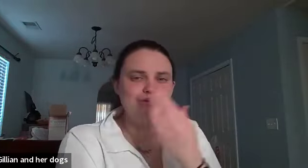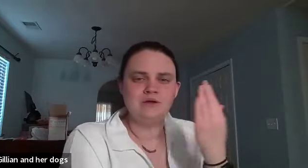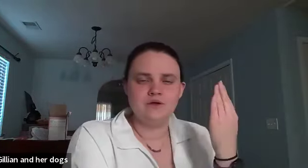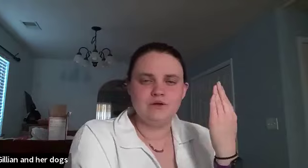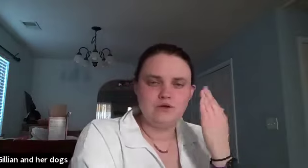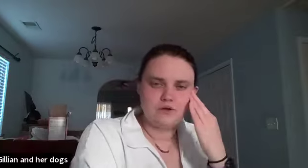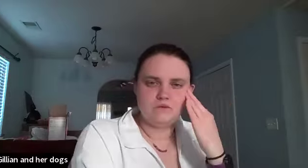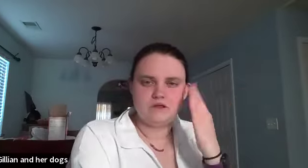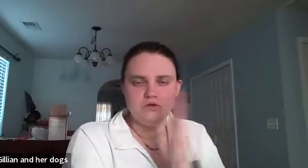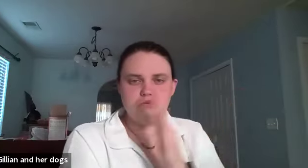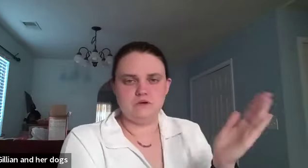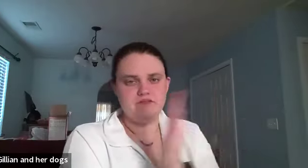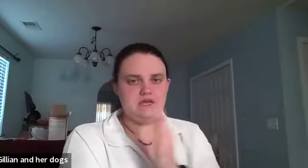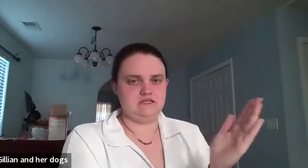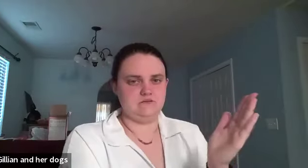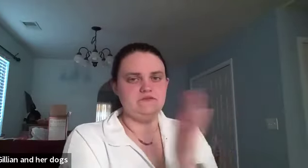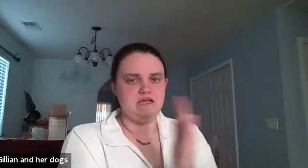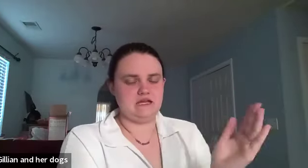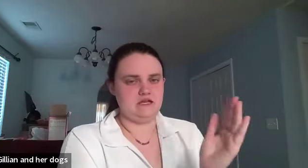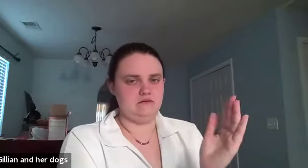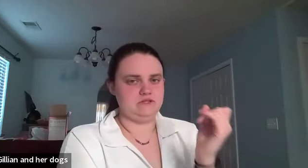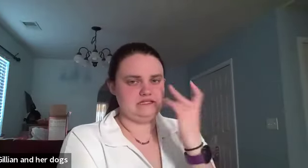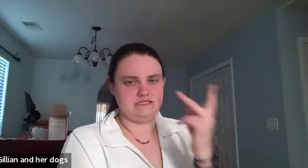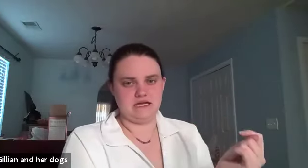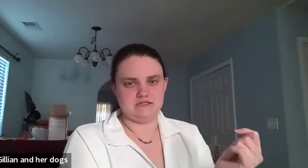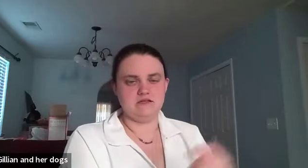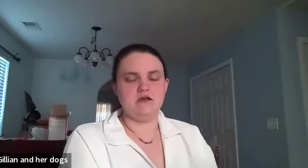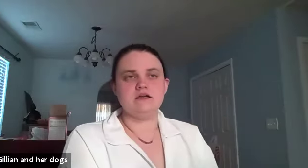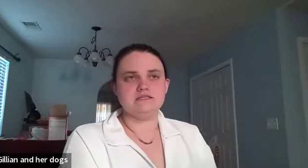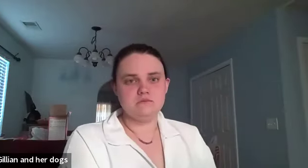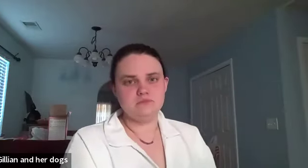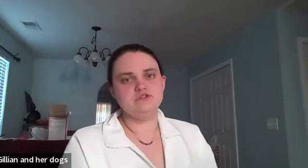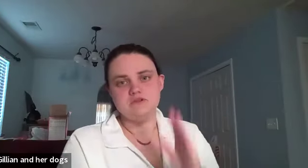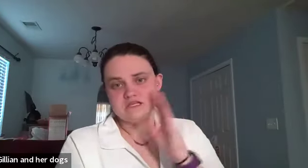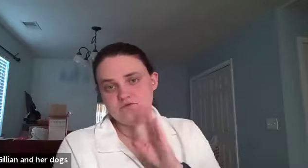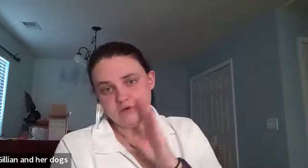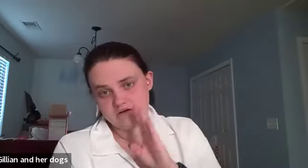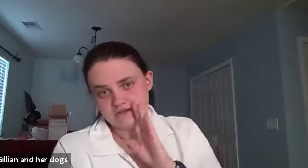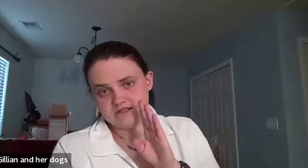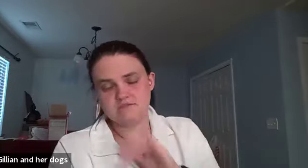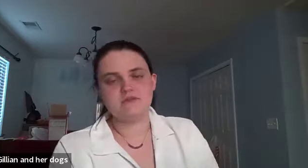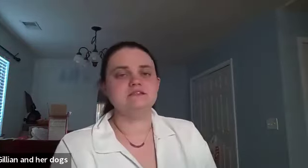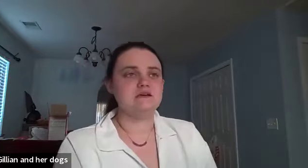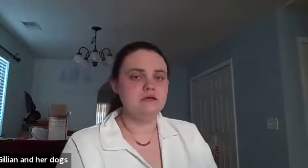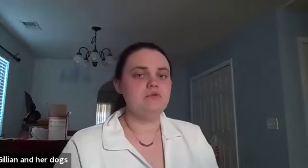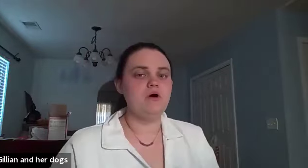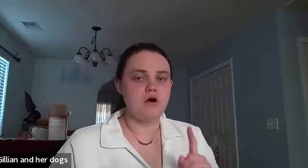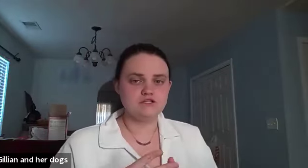who know, like who, what they see as. Because some people do the sign for breakfast, but then some people